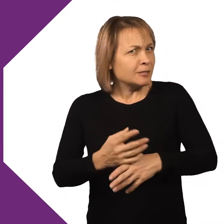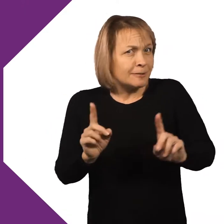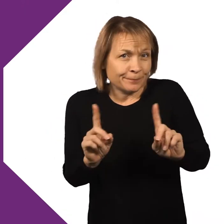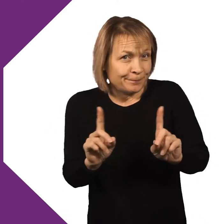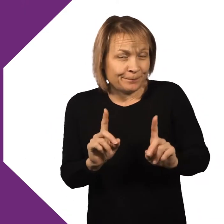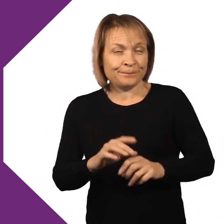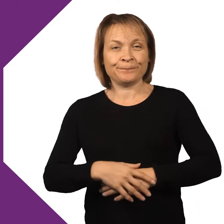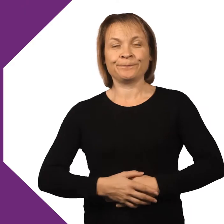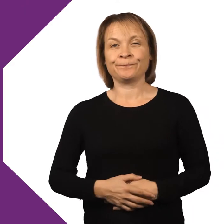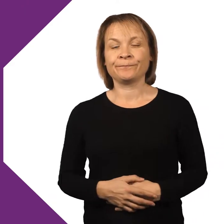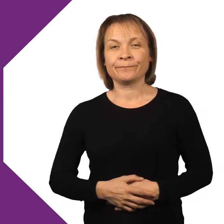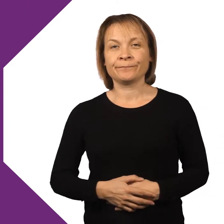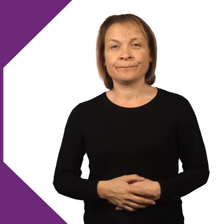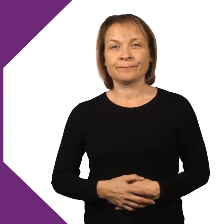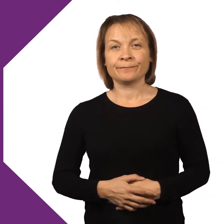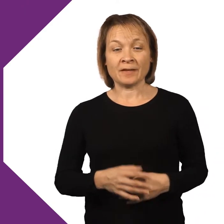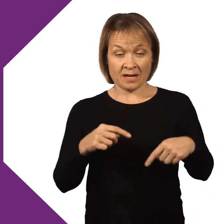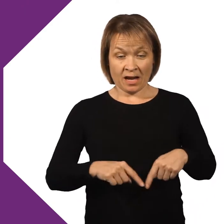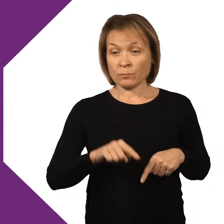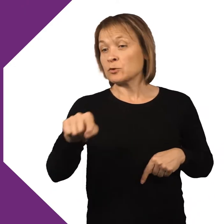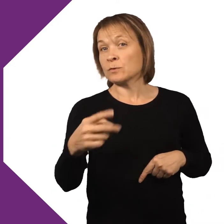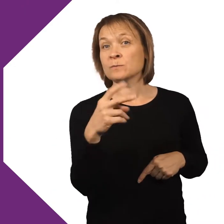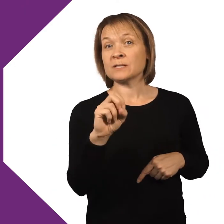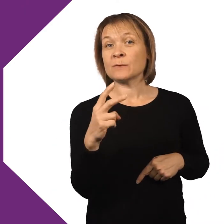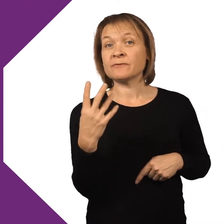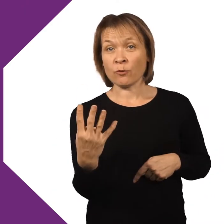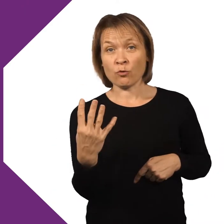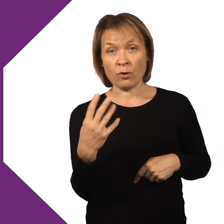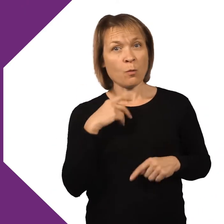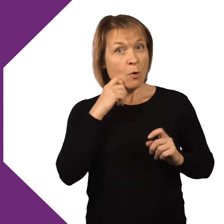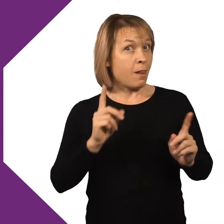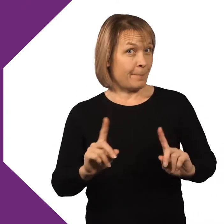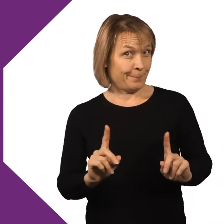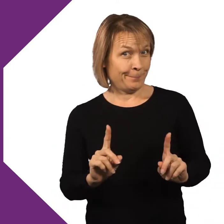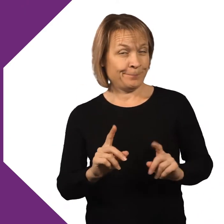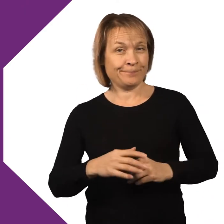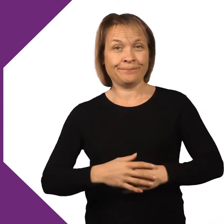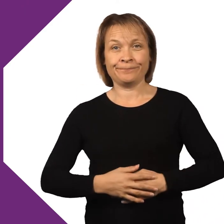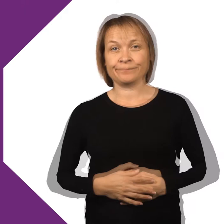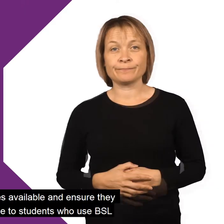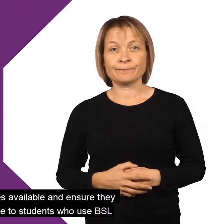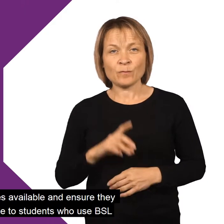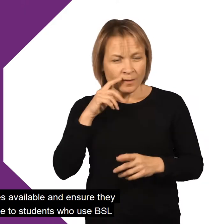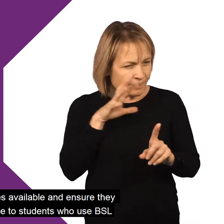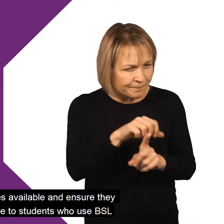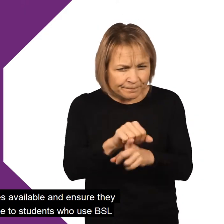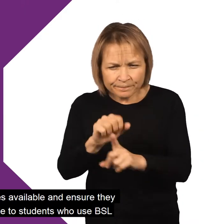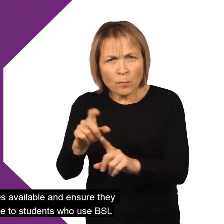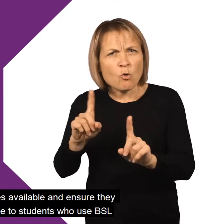Our actions By 2024 we will Identify